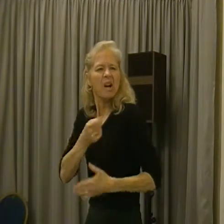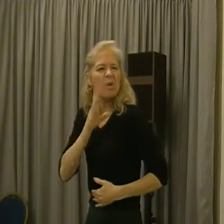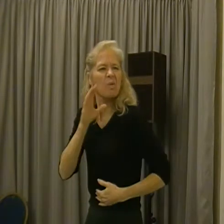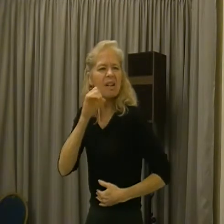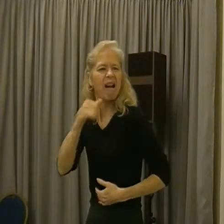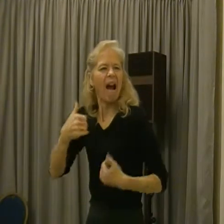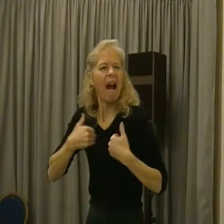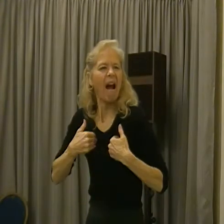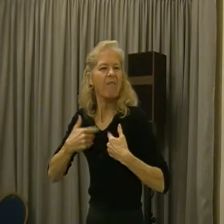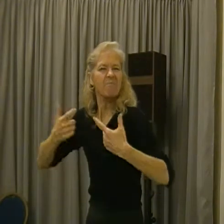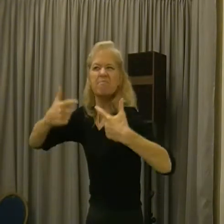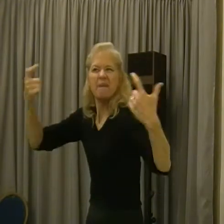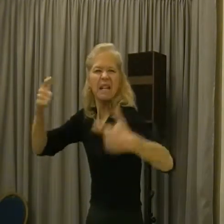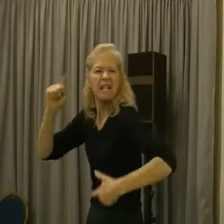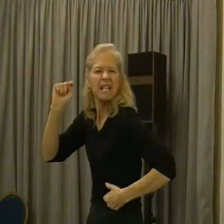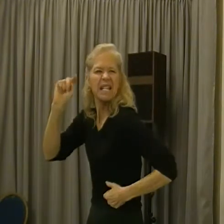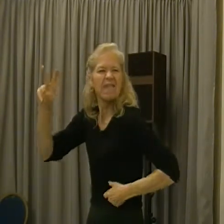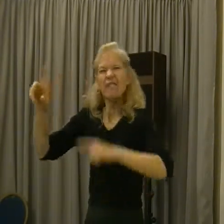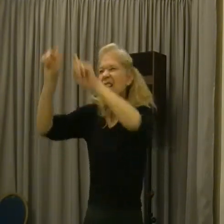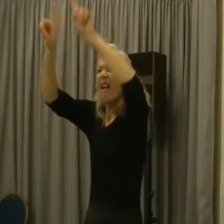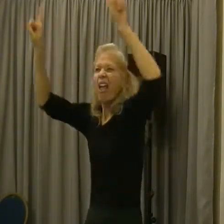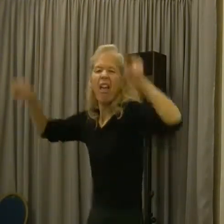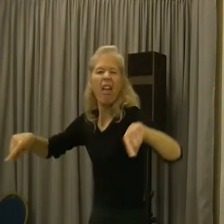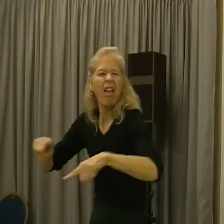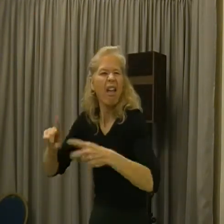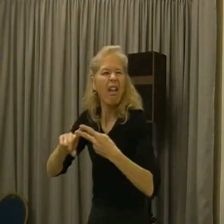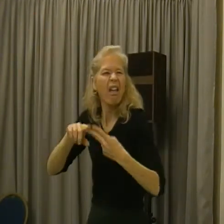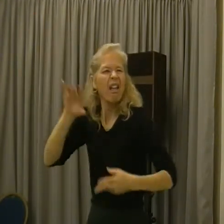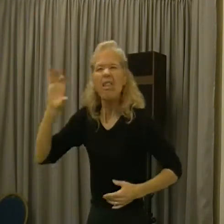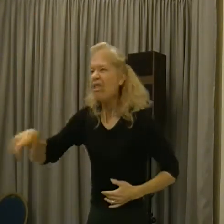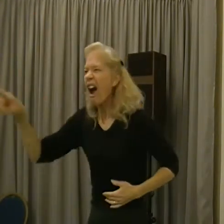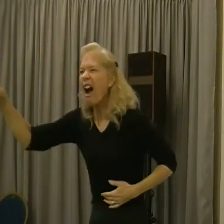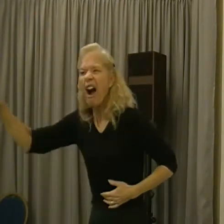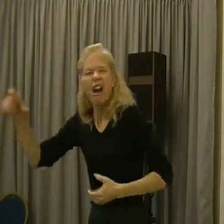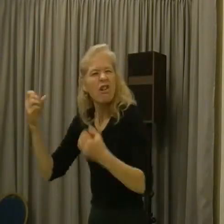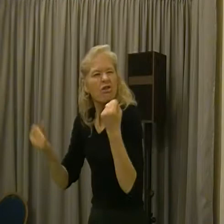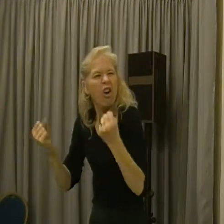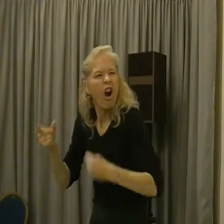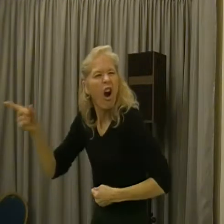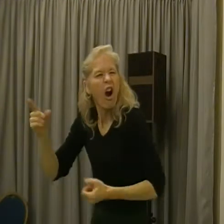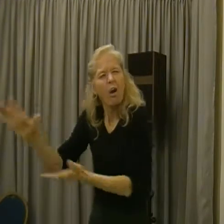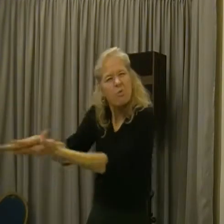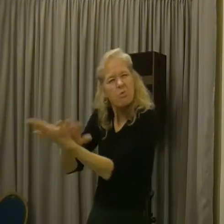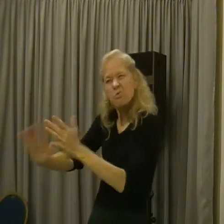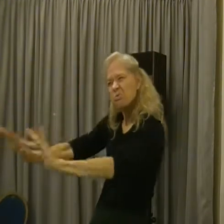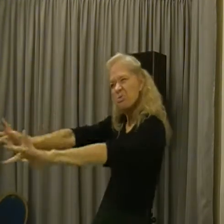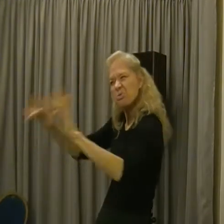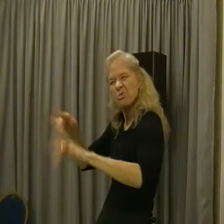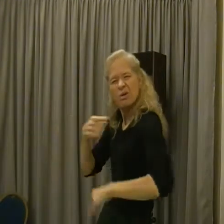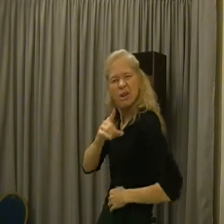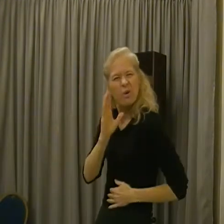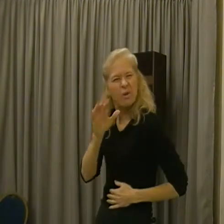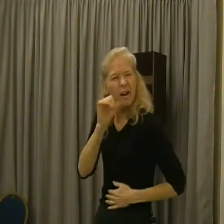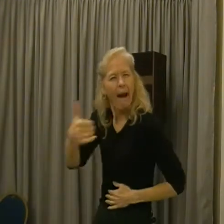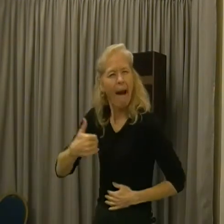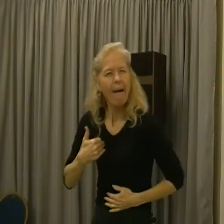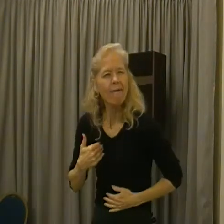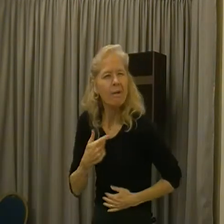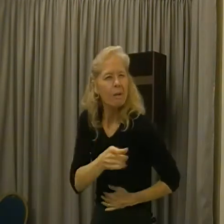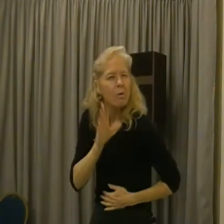here. When he got done spouting off, his wife commented when he got done, "You're not telling me anything. If